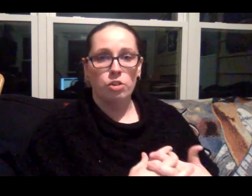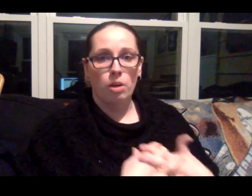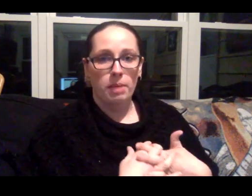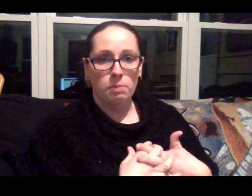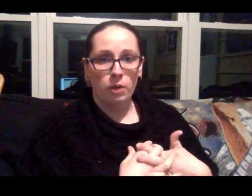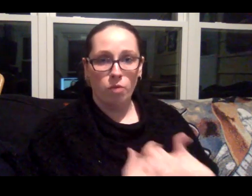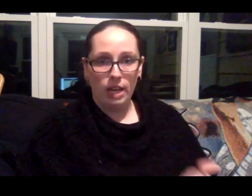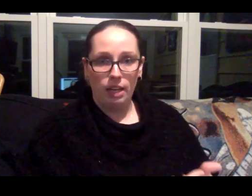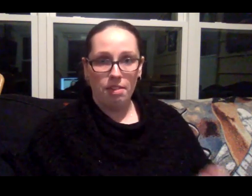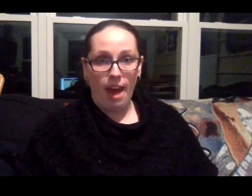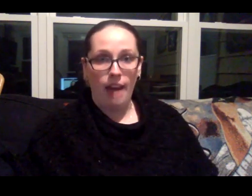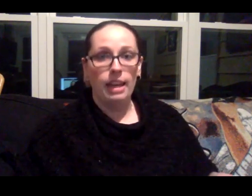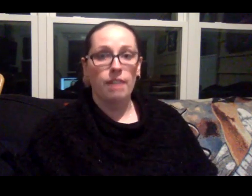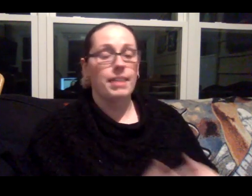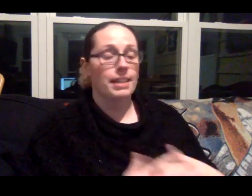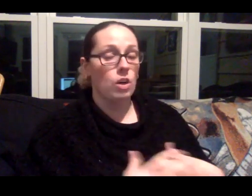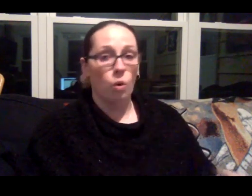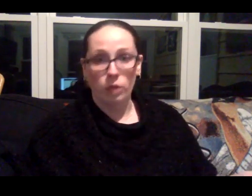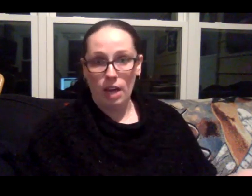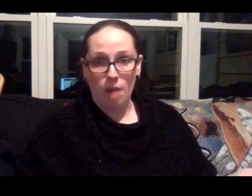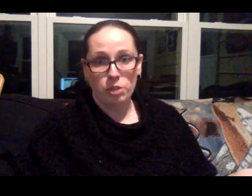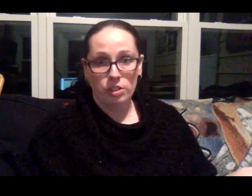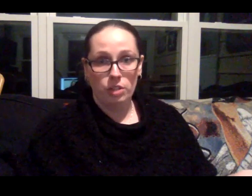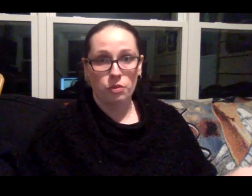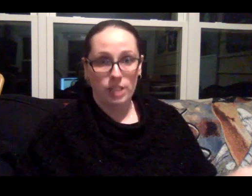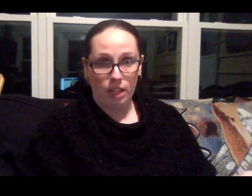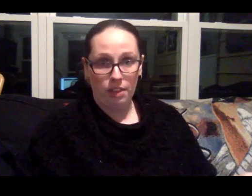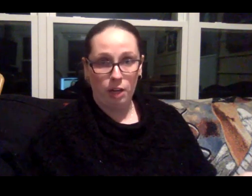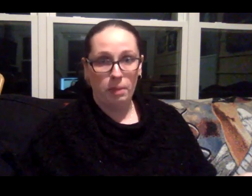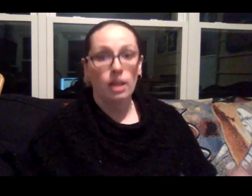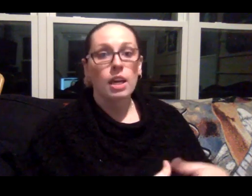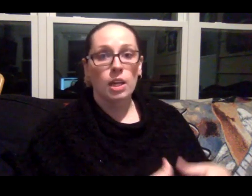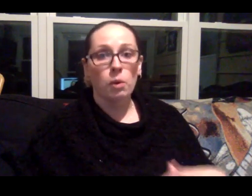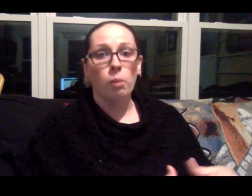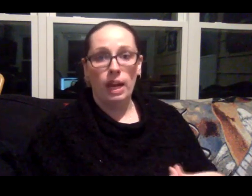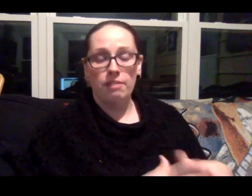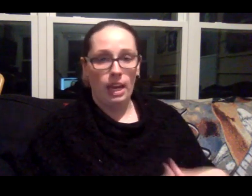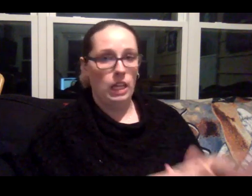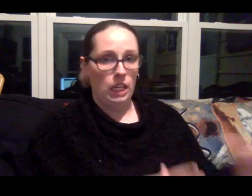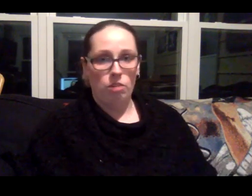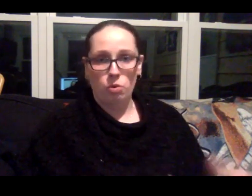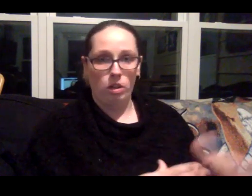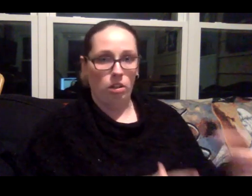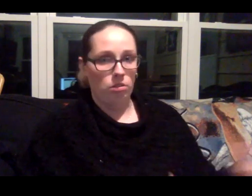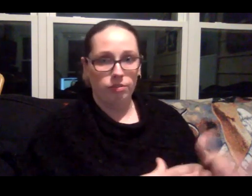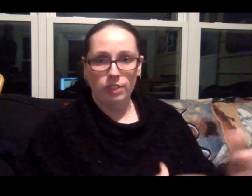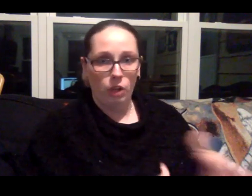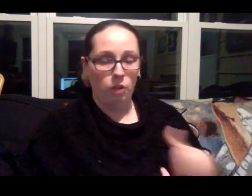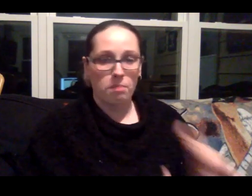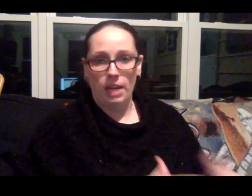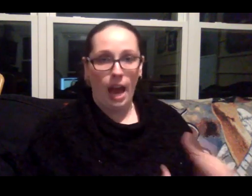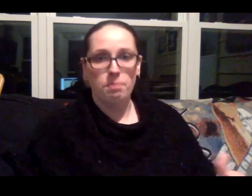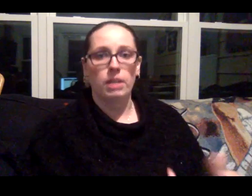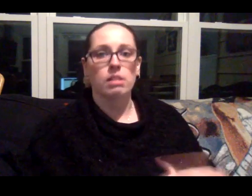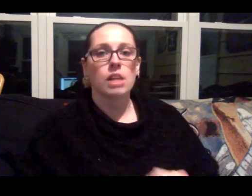President Trump has put in writing that if that's the only option to use for teletherapy, he will waive any sort of, you know,